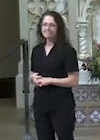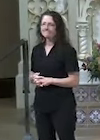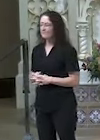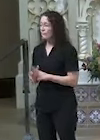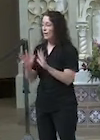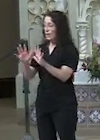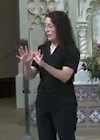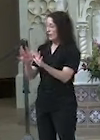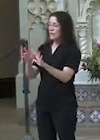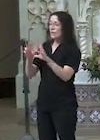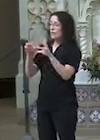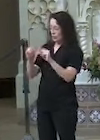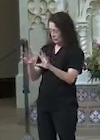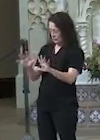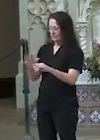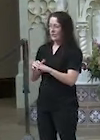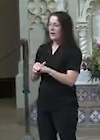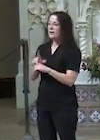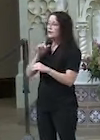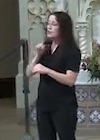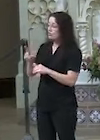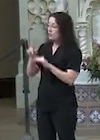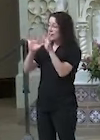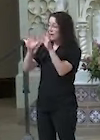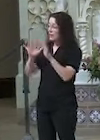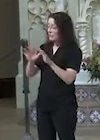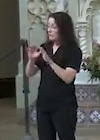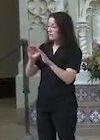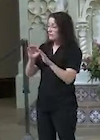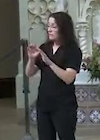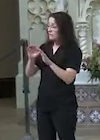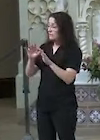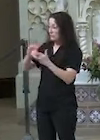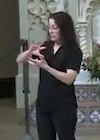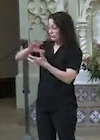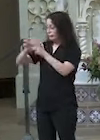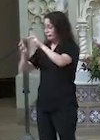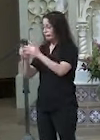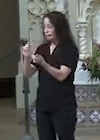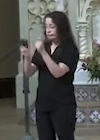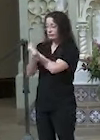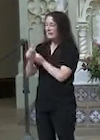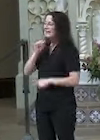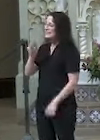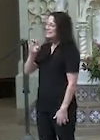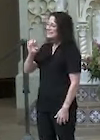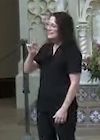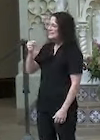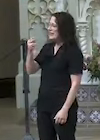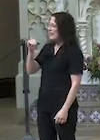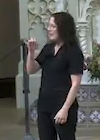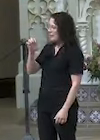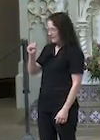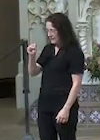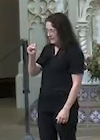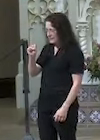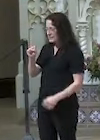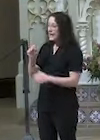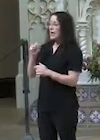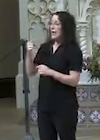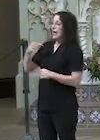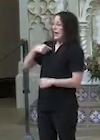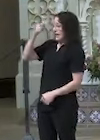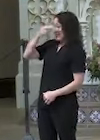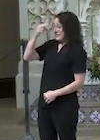But rather, climate change is an ethical issue. It's of our ethics. And as